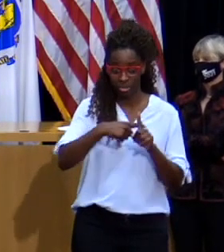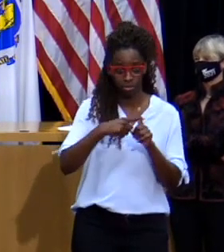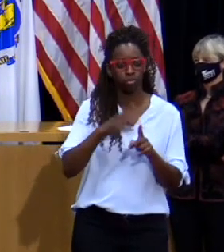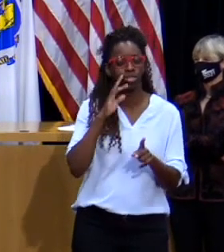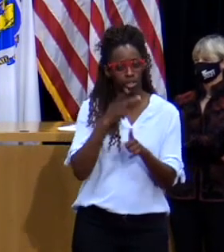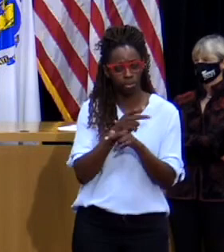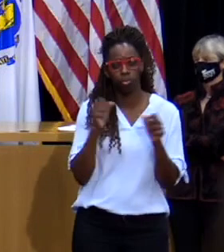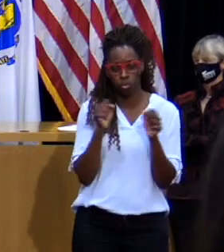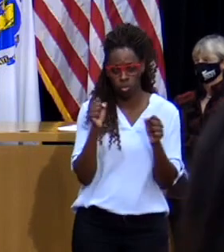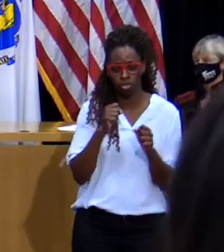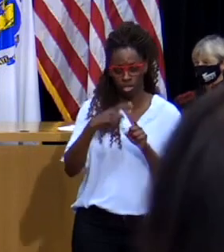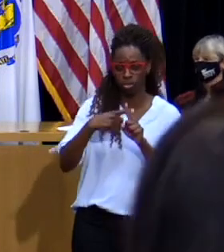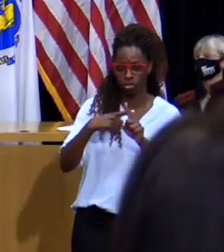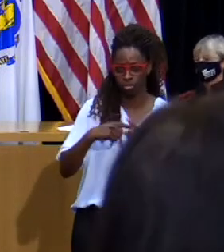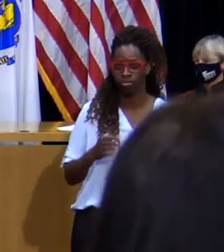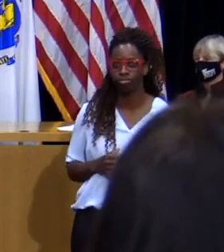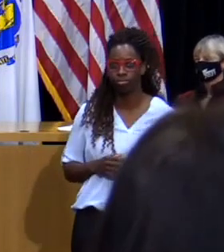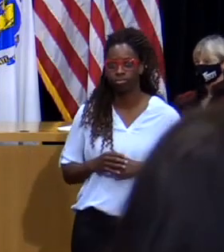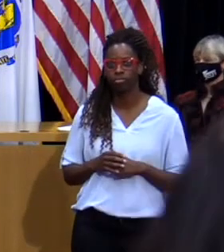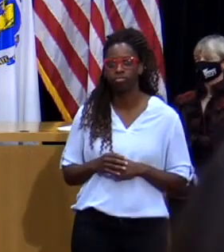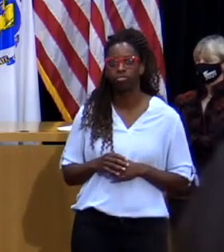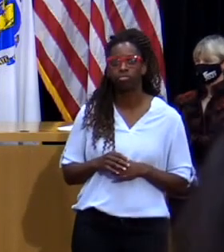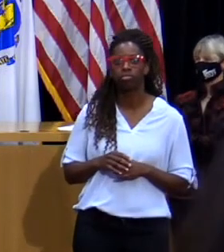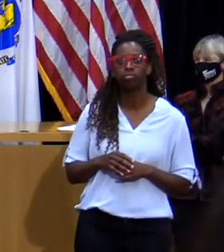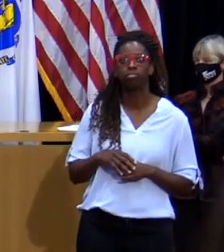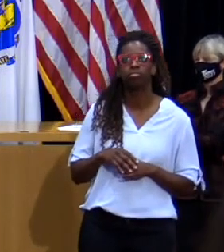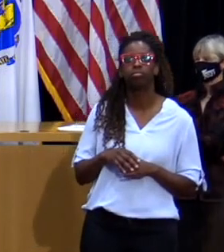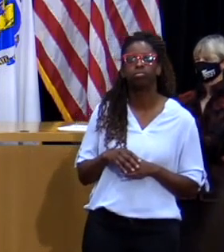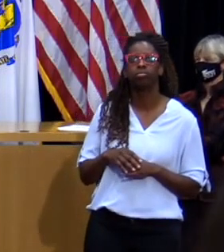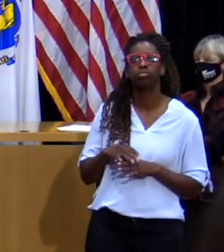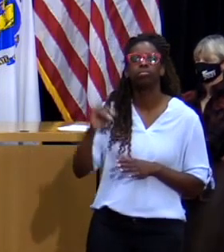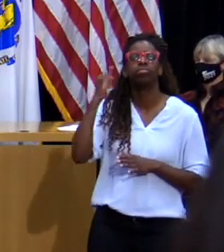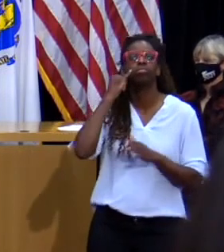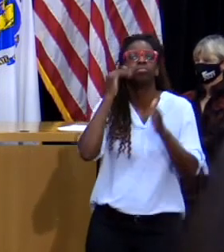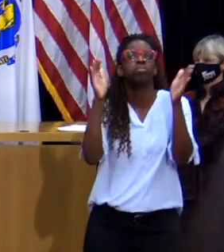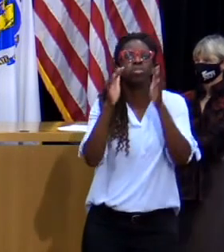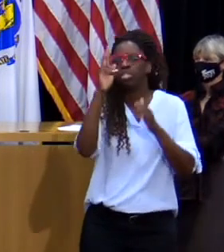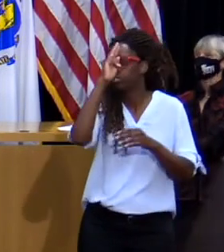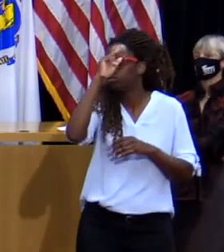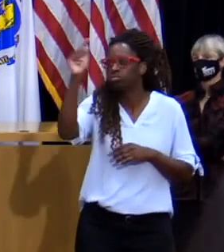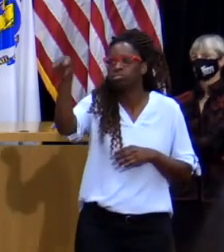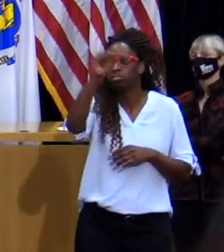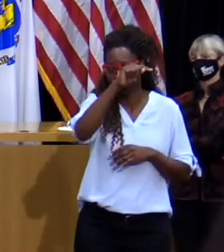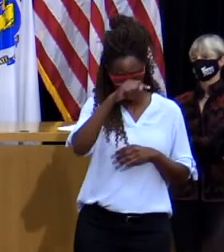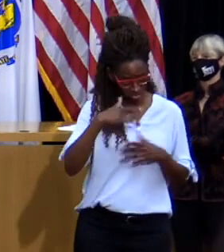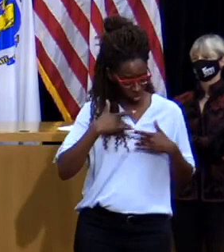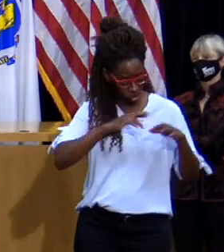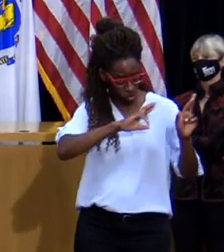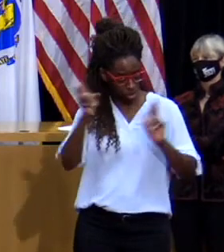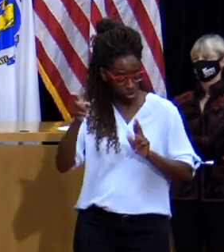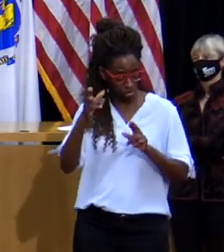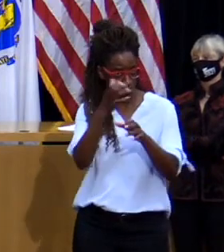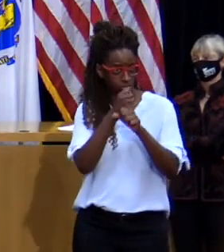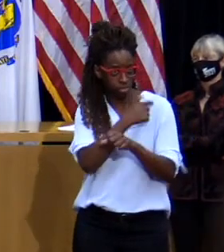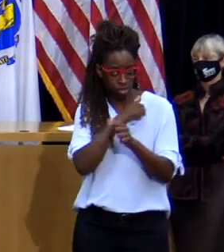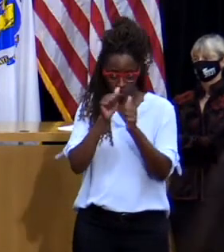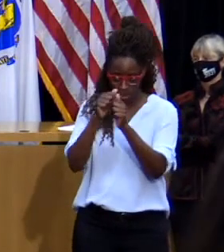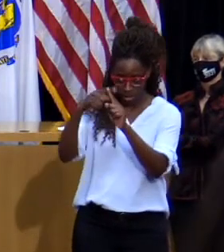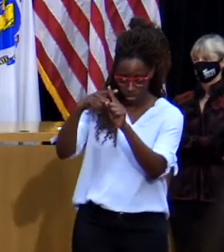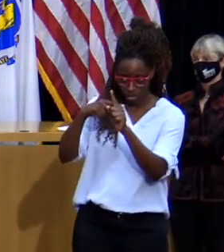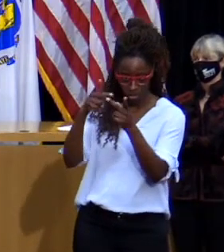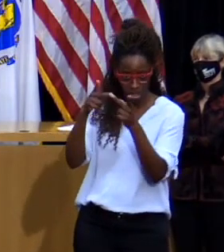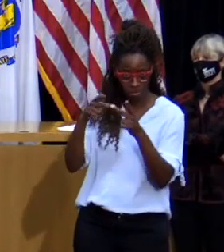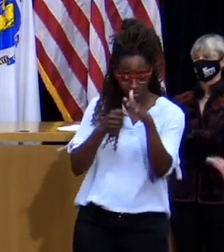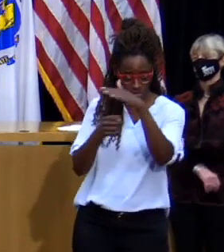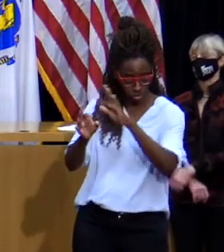be set up like Mass General, you feel confident they'll all be ready. So the product can stay for up to 5 days at refrigeration temperature. I think with good supply